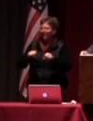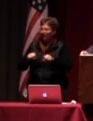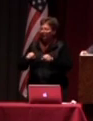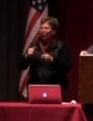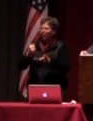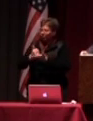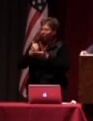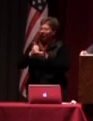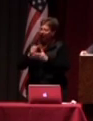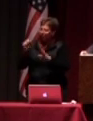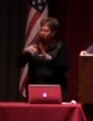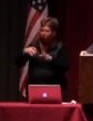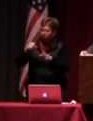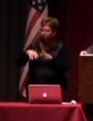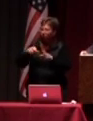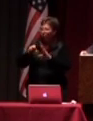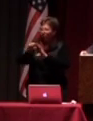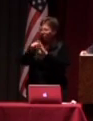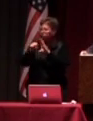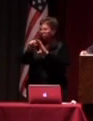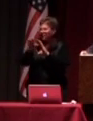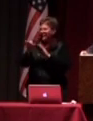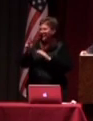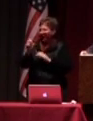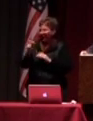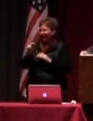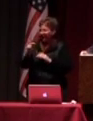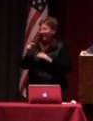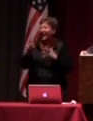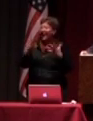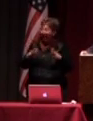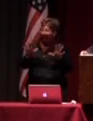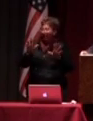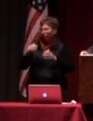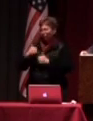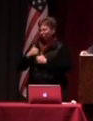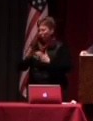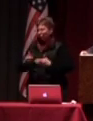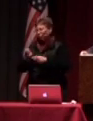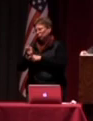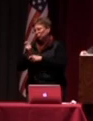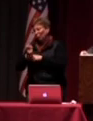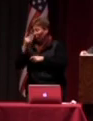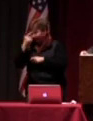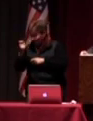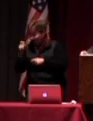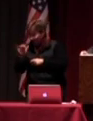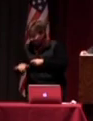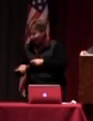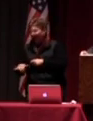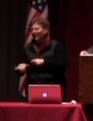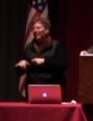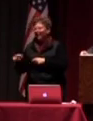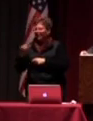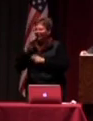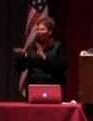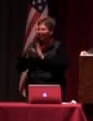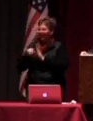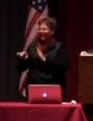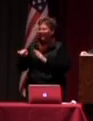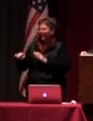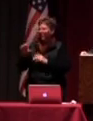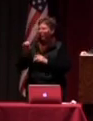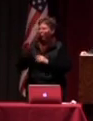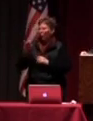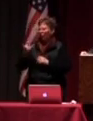cannon at the decisive moment. And after the battle, his soldiers joked that because of this he was done well, they would elect him a corporal.